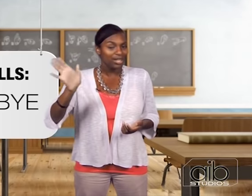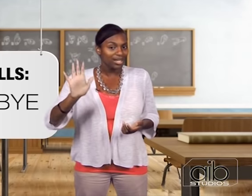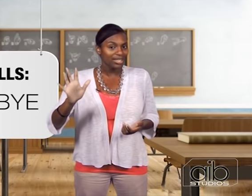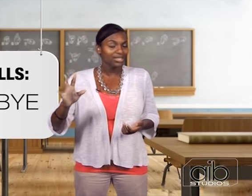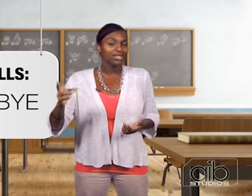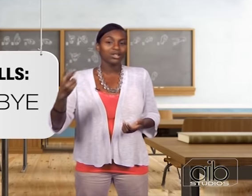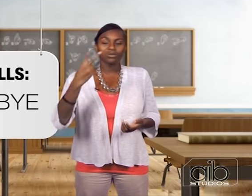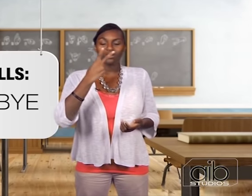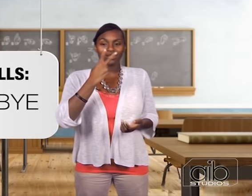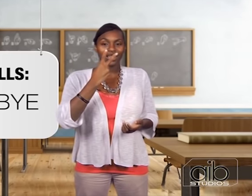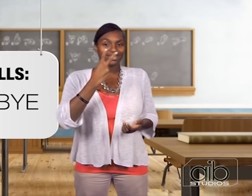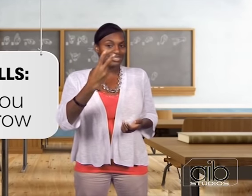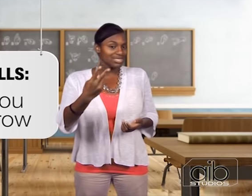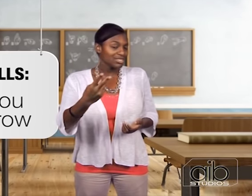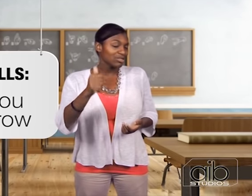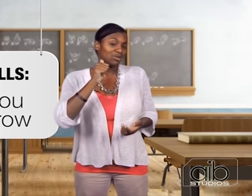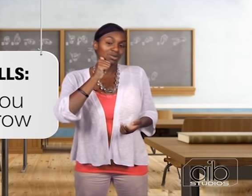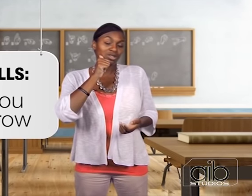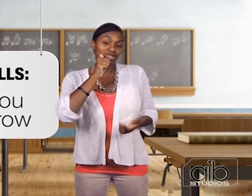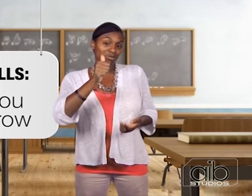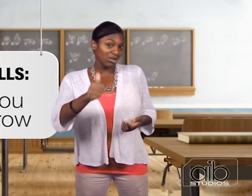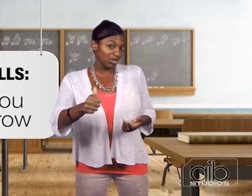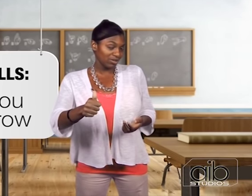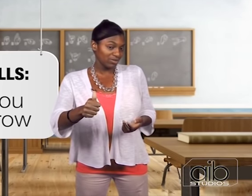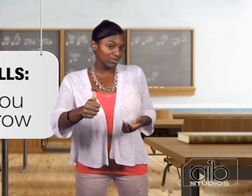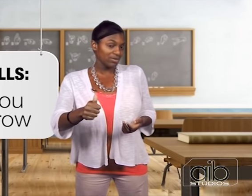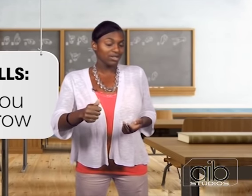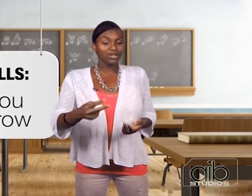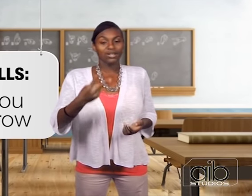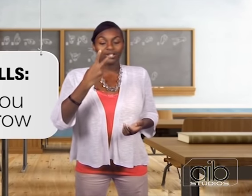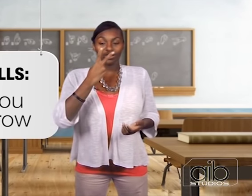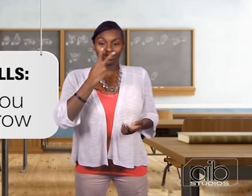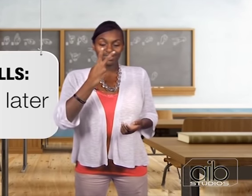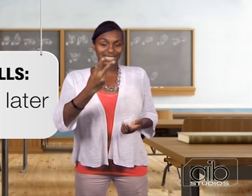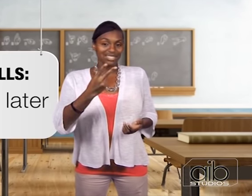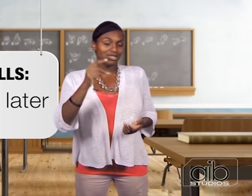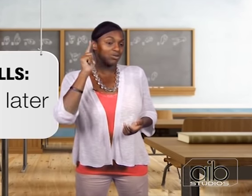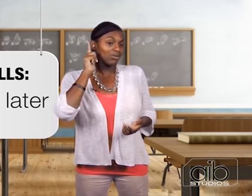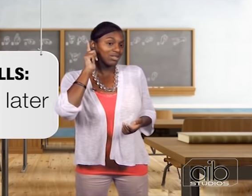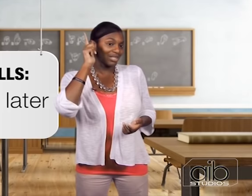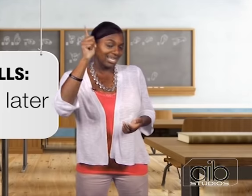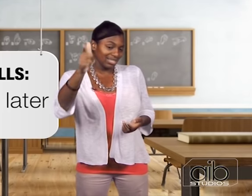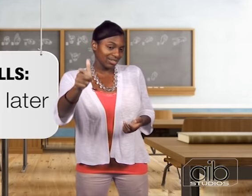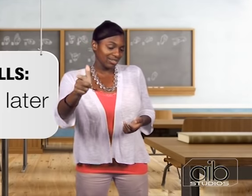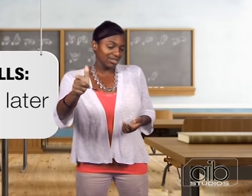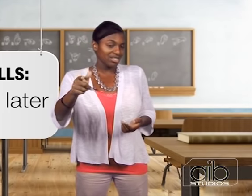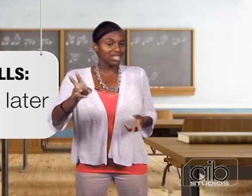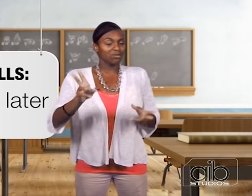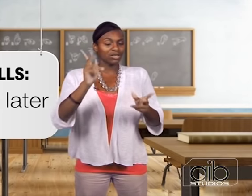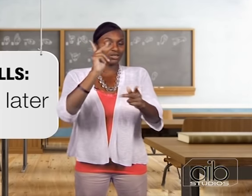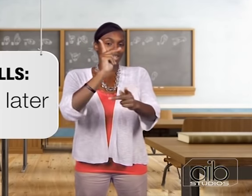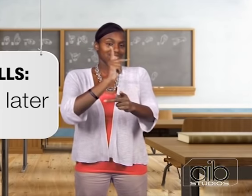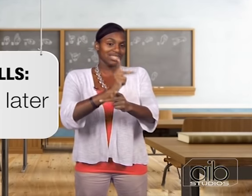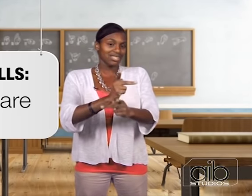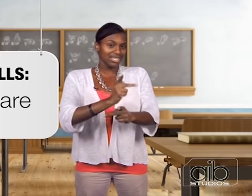goodbye. We learned how to see you tomorrow or see you later. And we learned how to say take